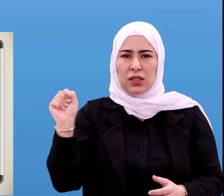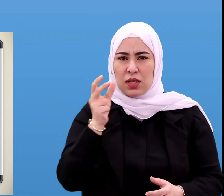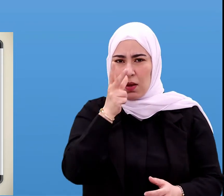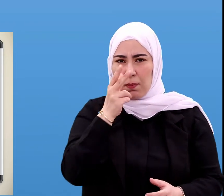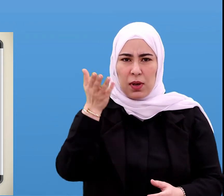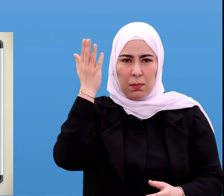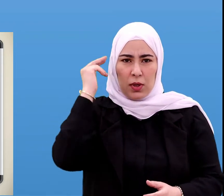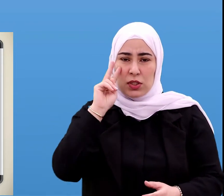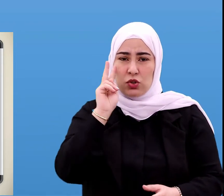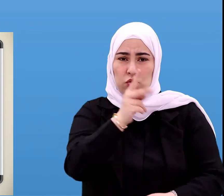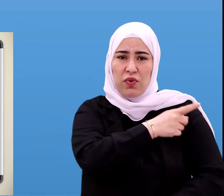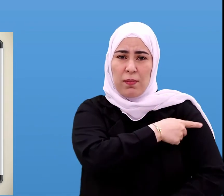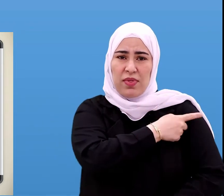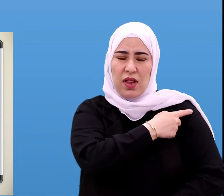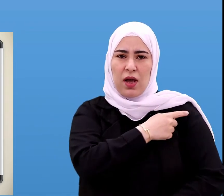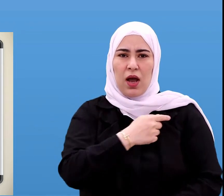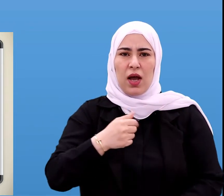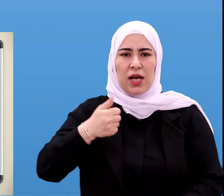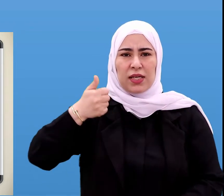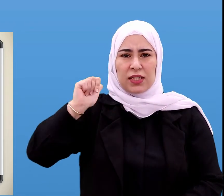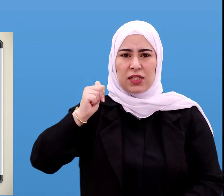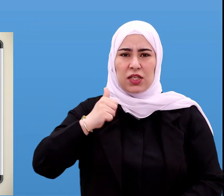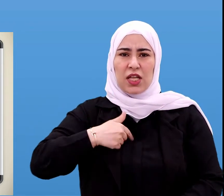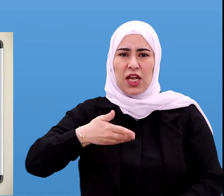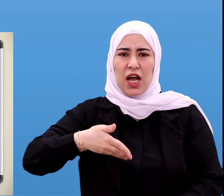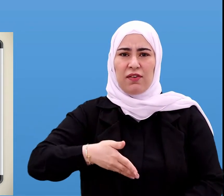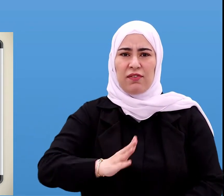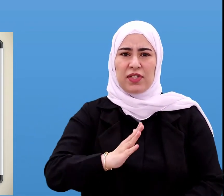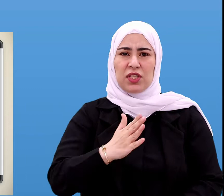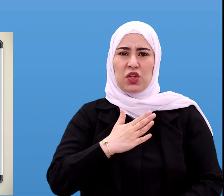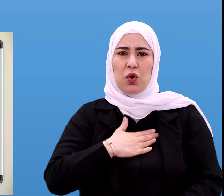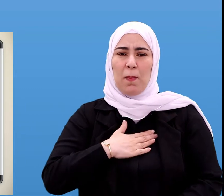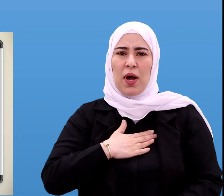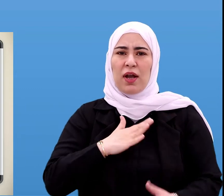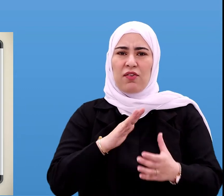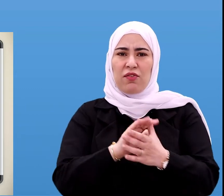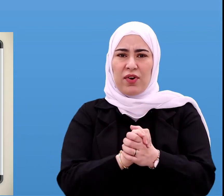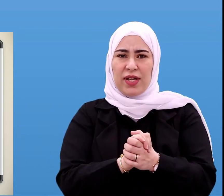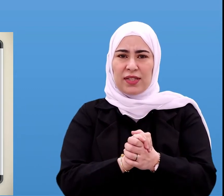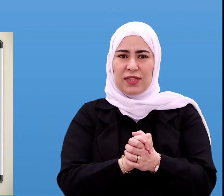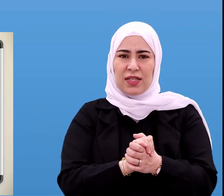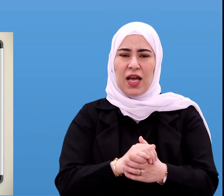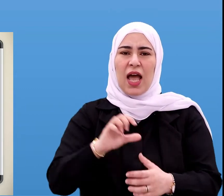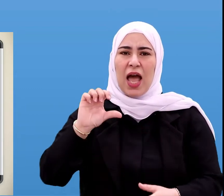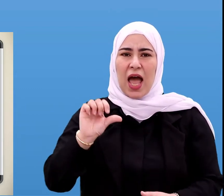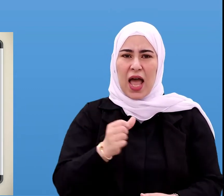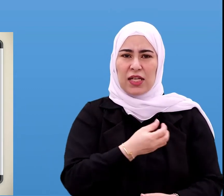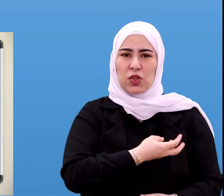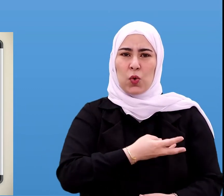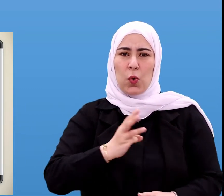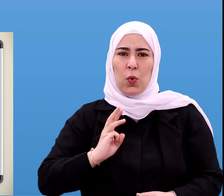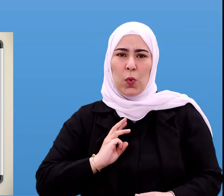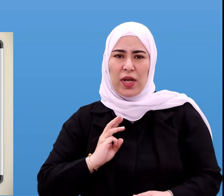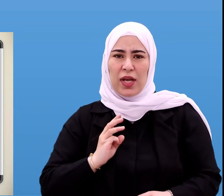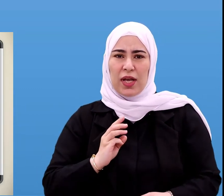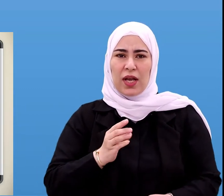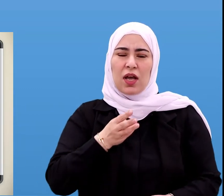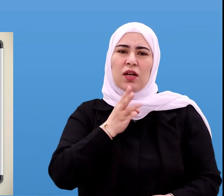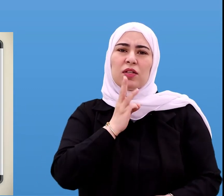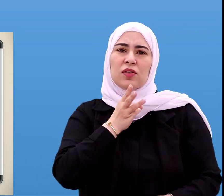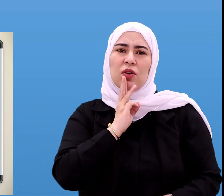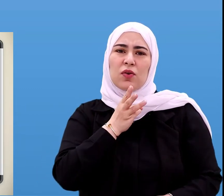examples. Yesterday, I visited my friend and we talked about many things. Where are the